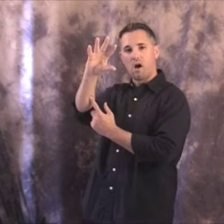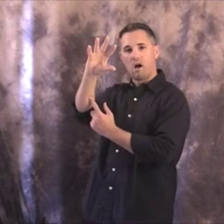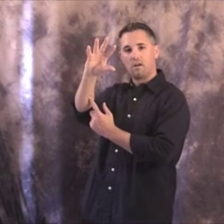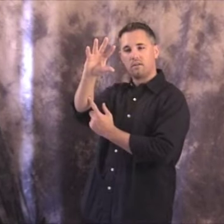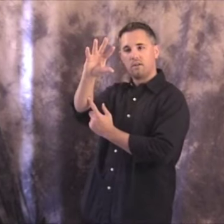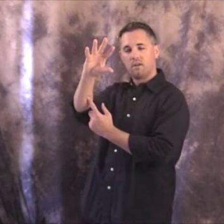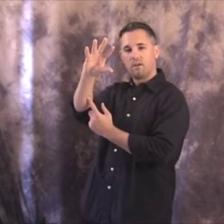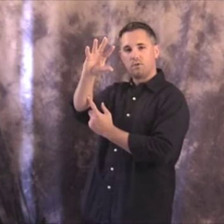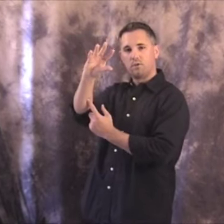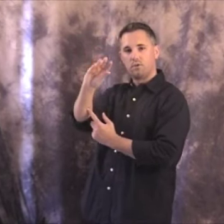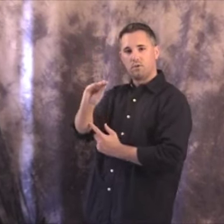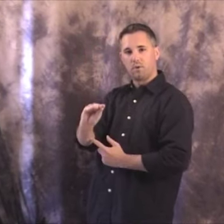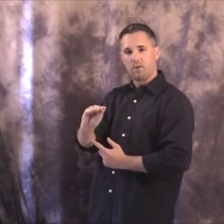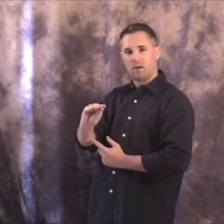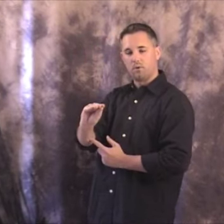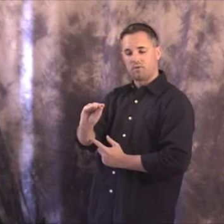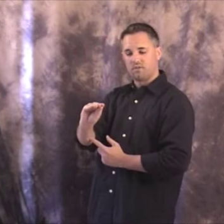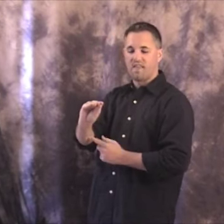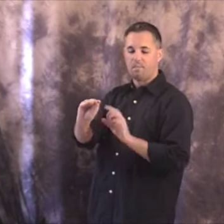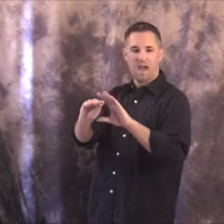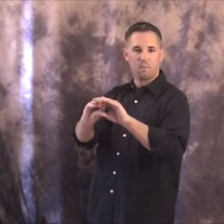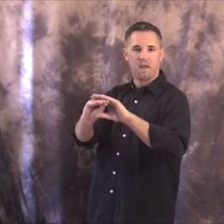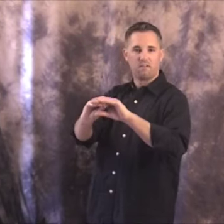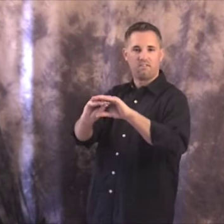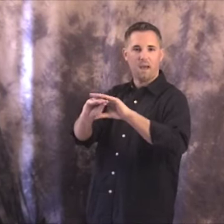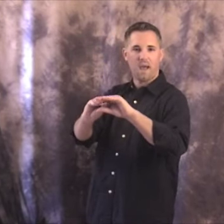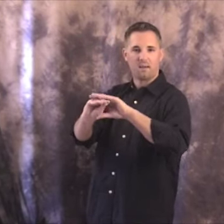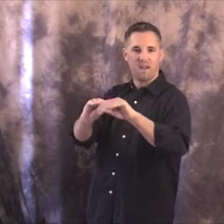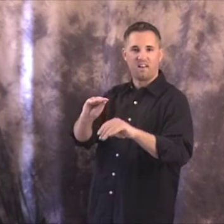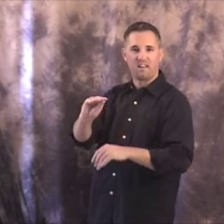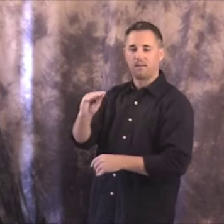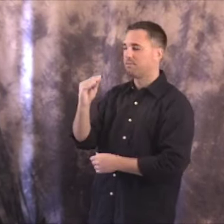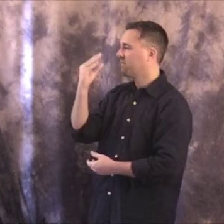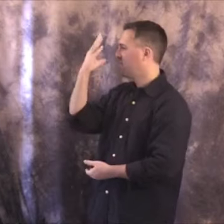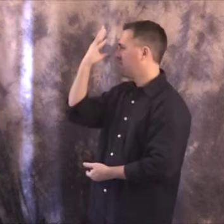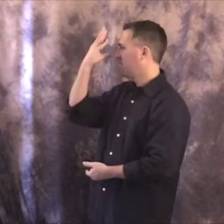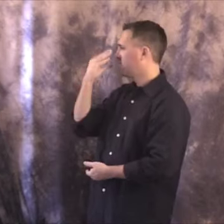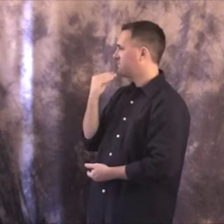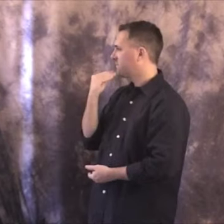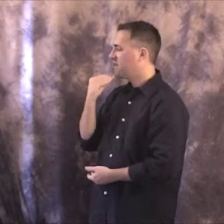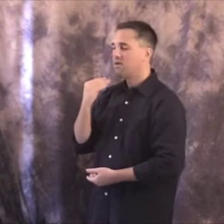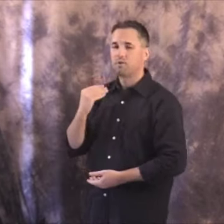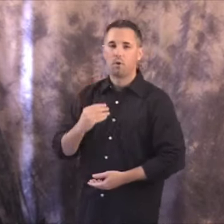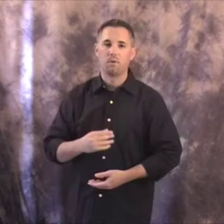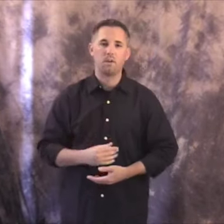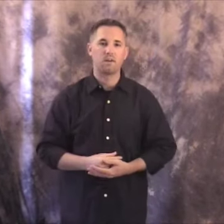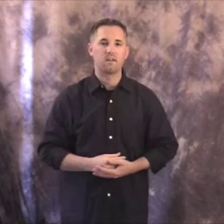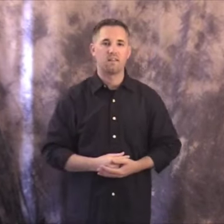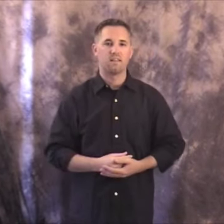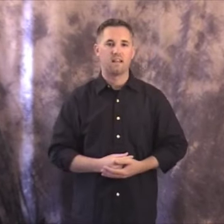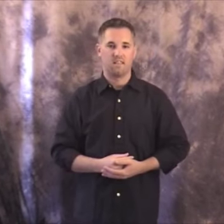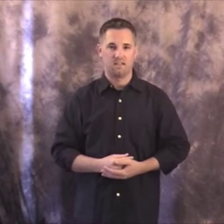claw to a closed, to that Pac-Man, flat Pac-Man again. So it will look like